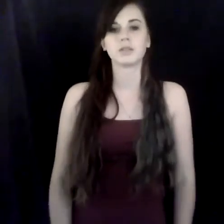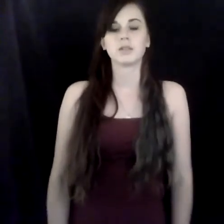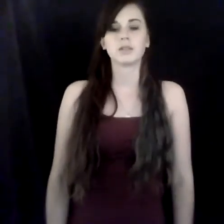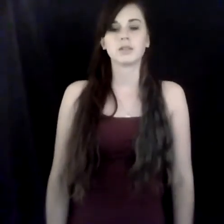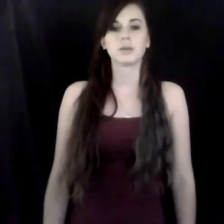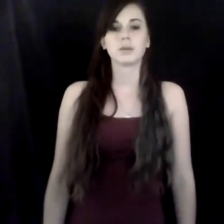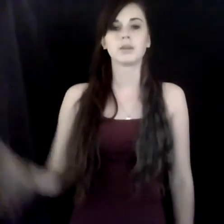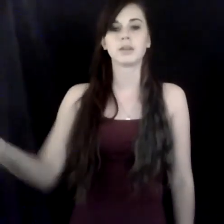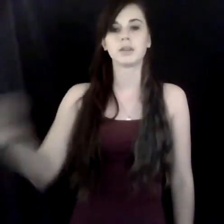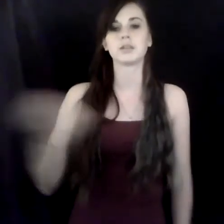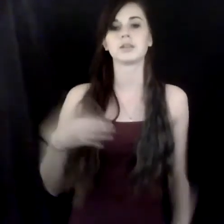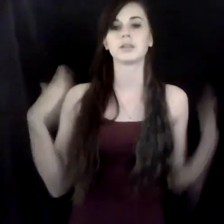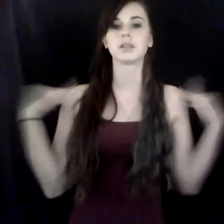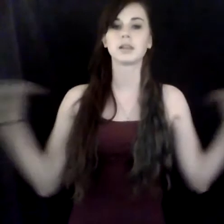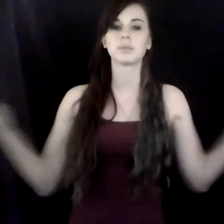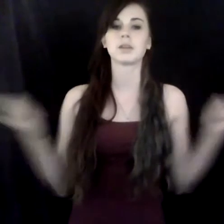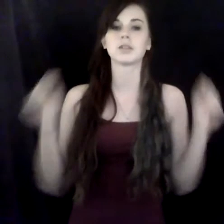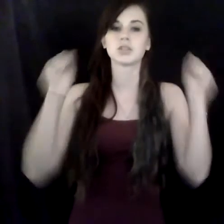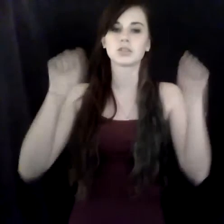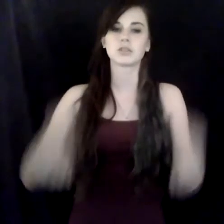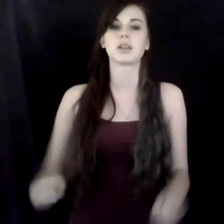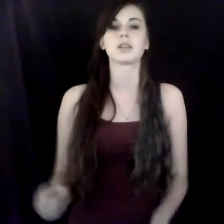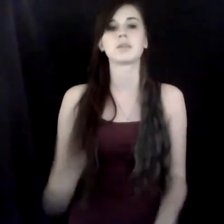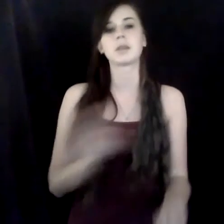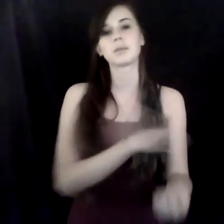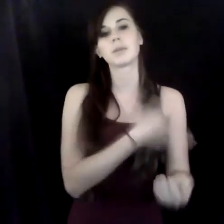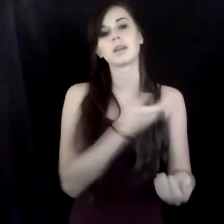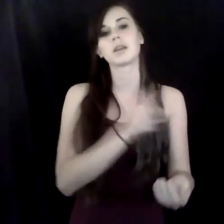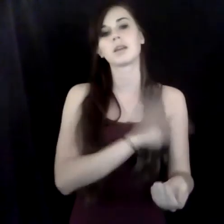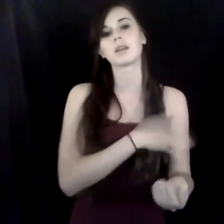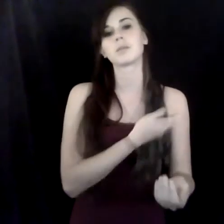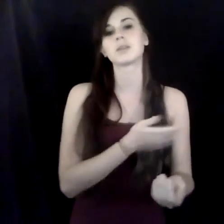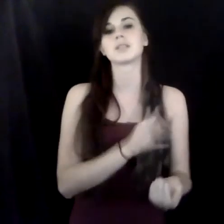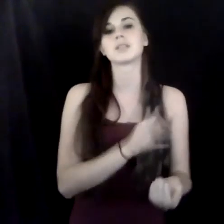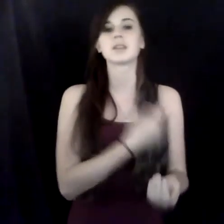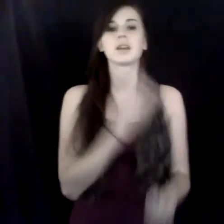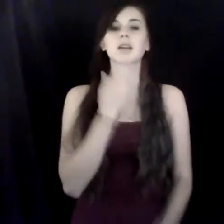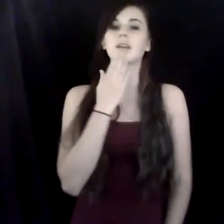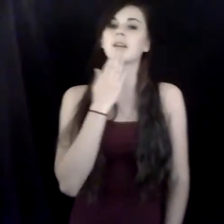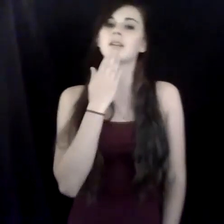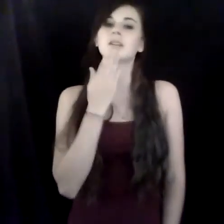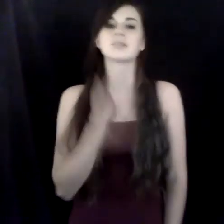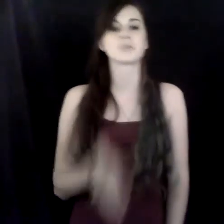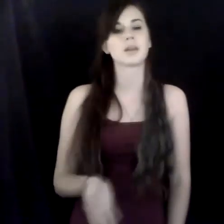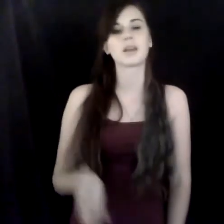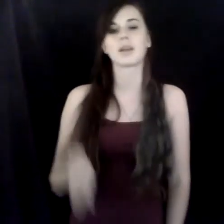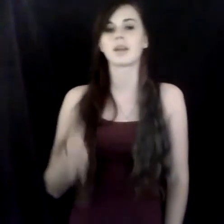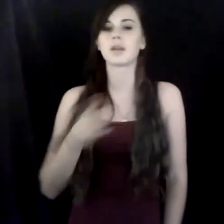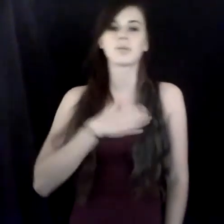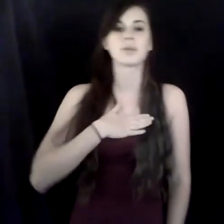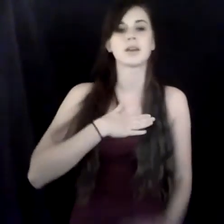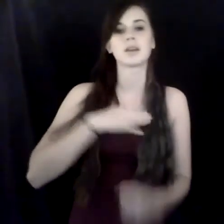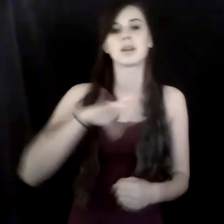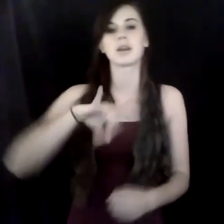Oh give me the strength to be able to say It is well with